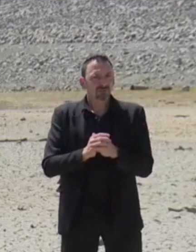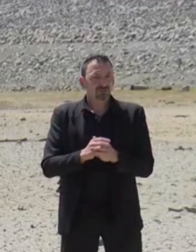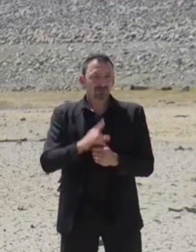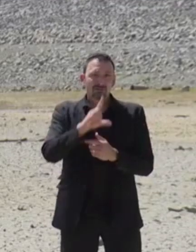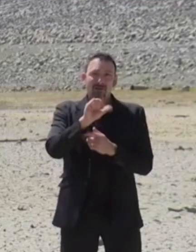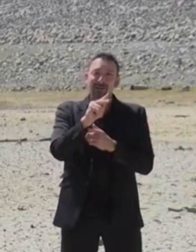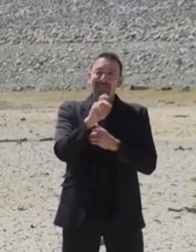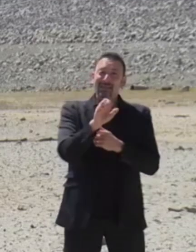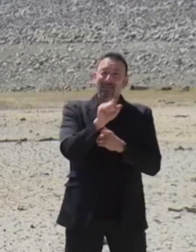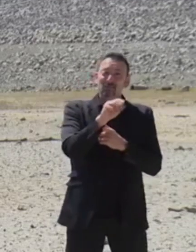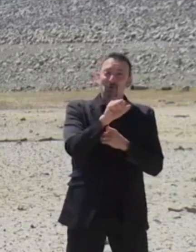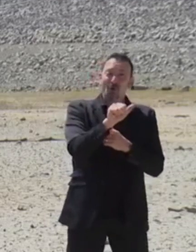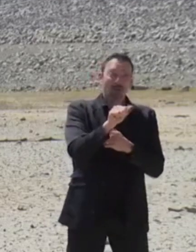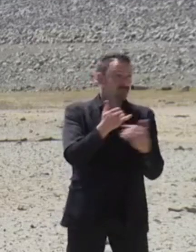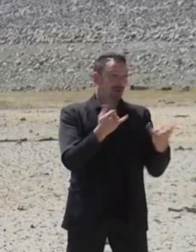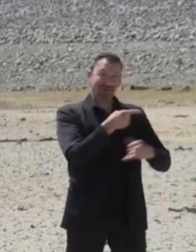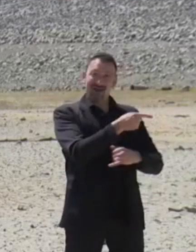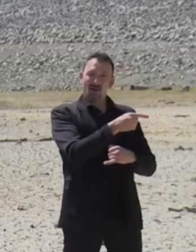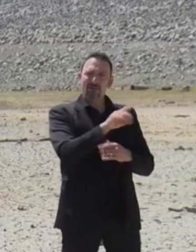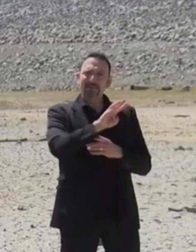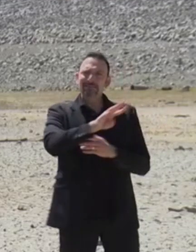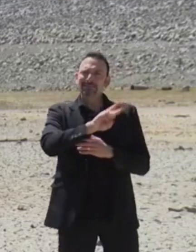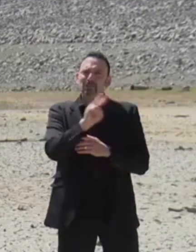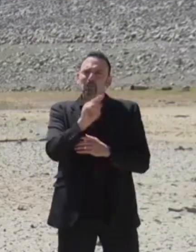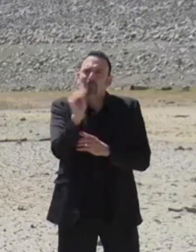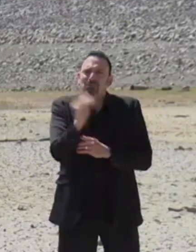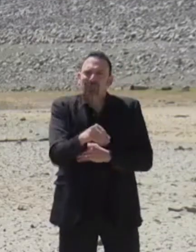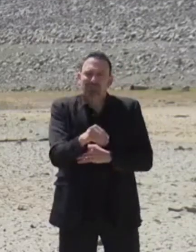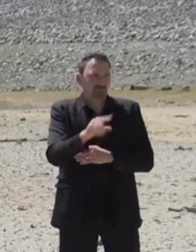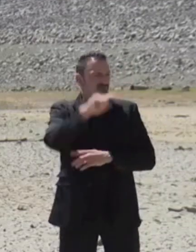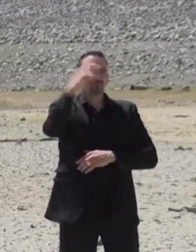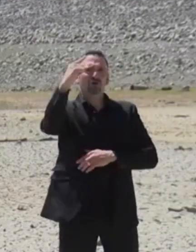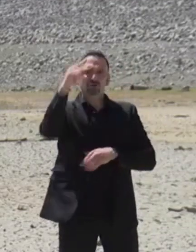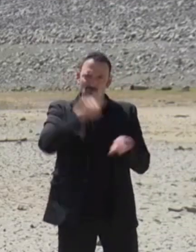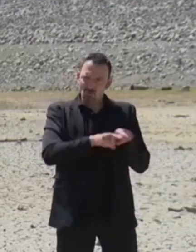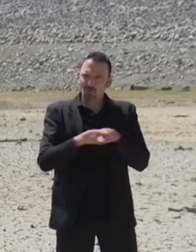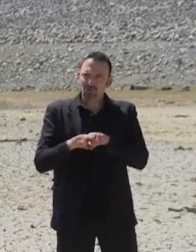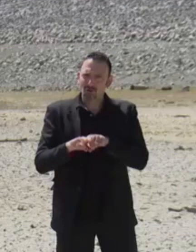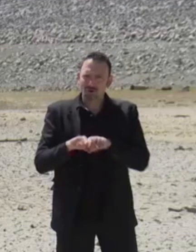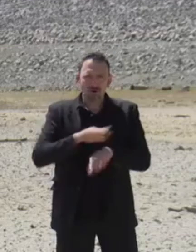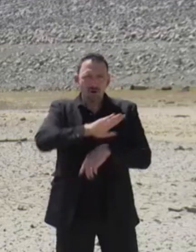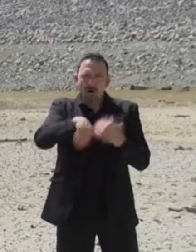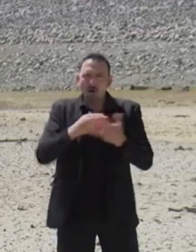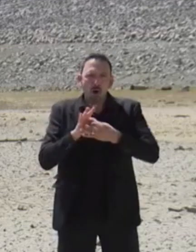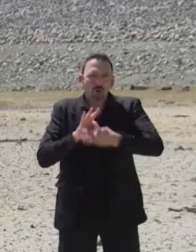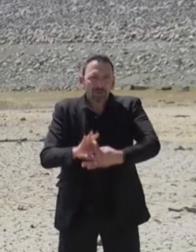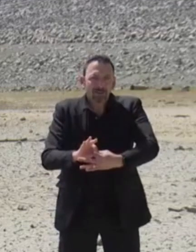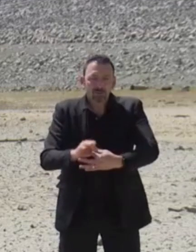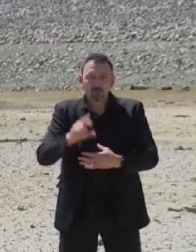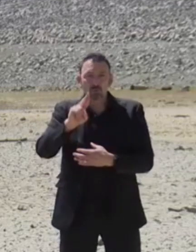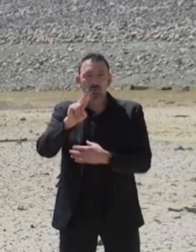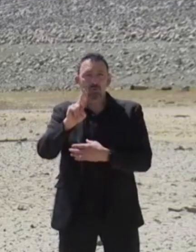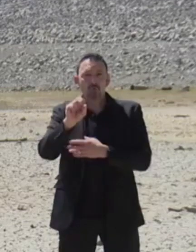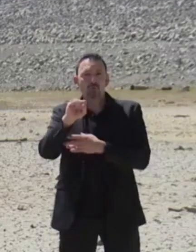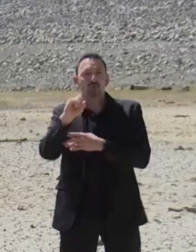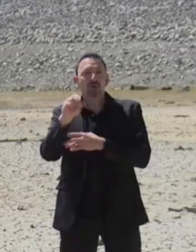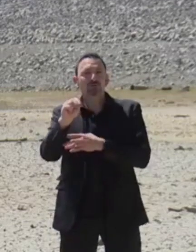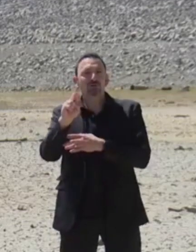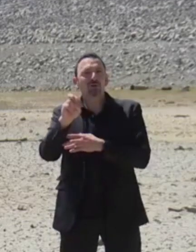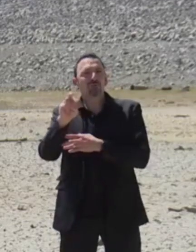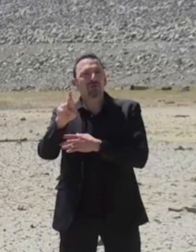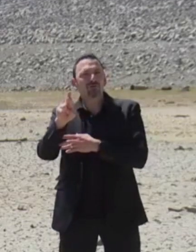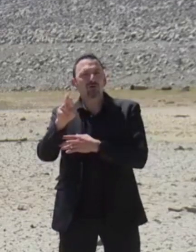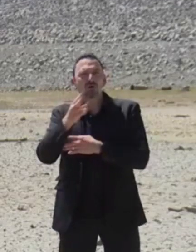is at 62%, also without precedent, all part of this Russian River watershed, all part of